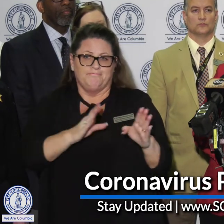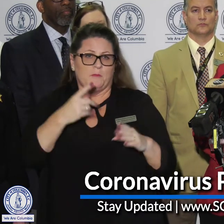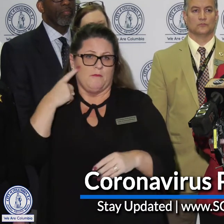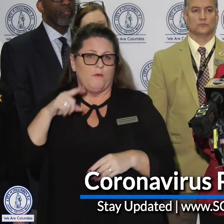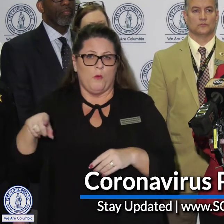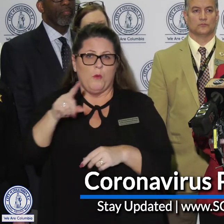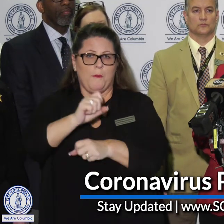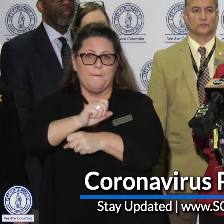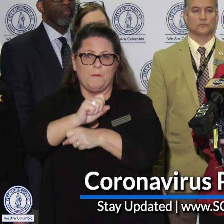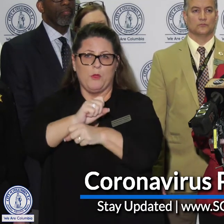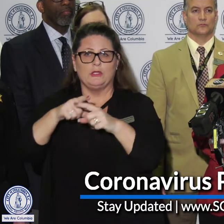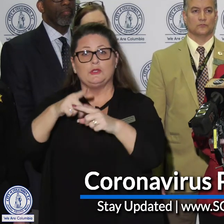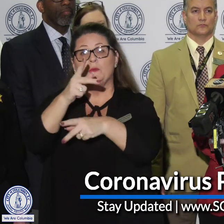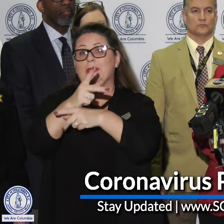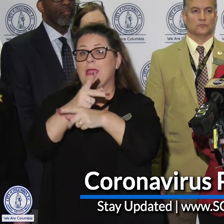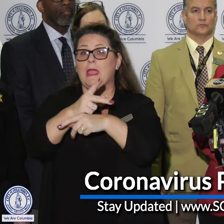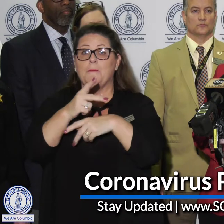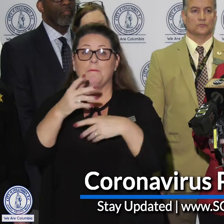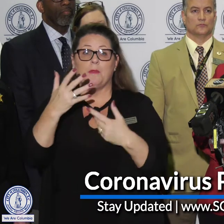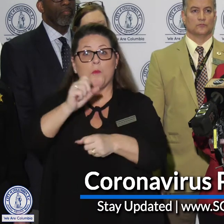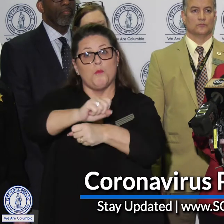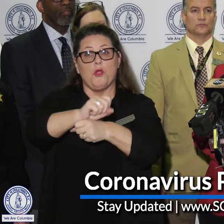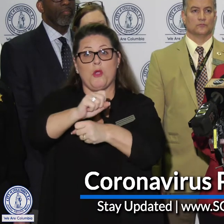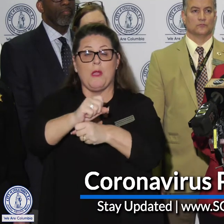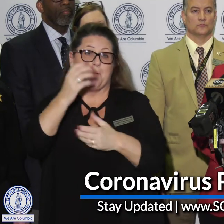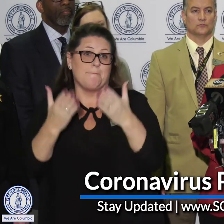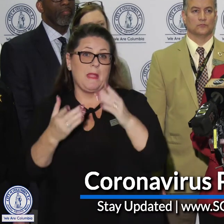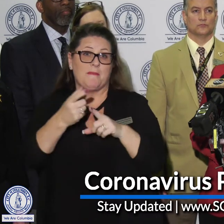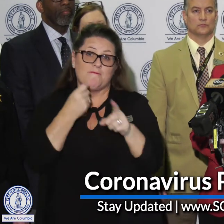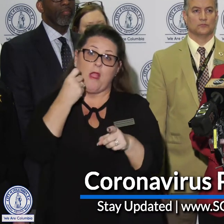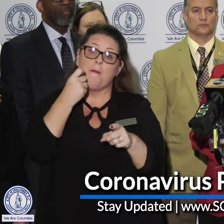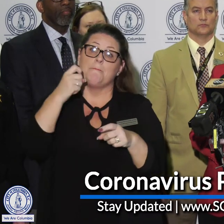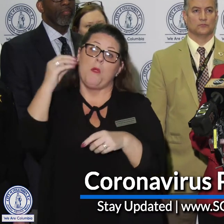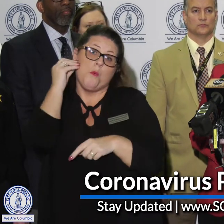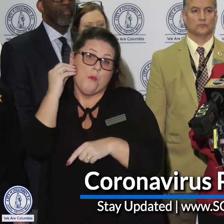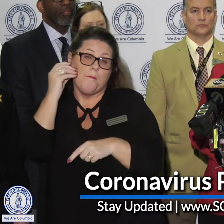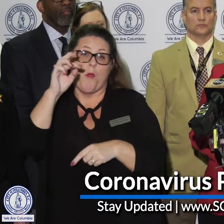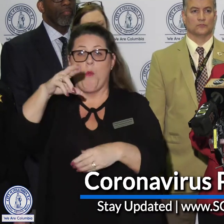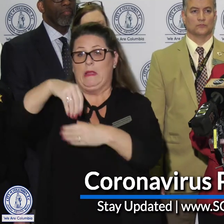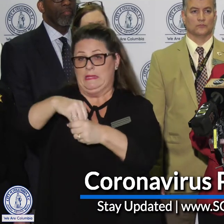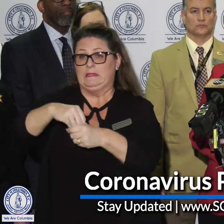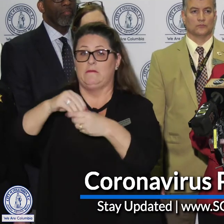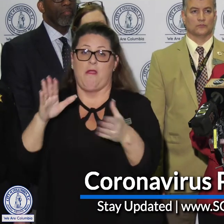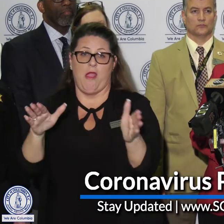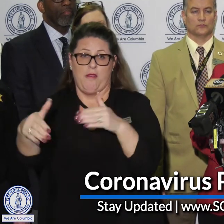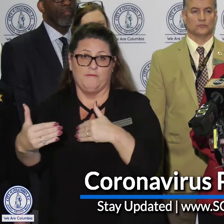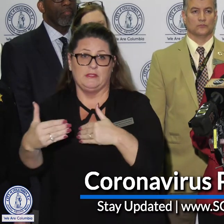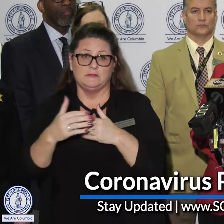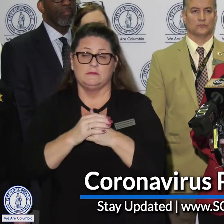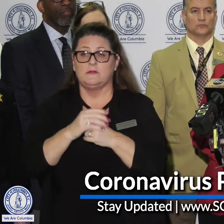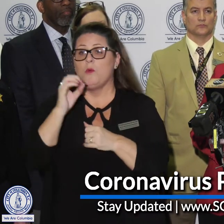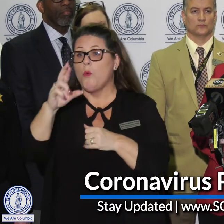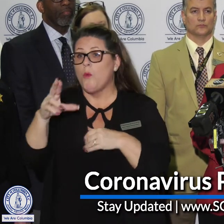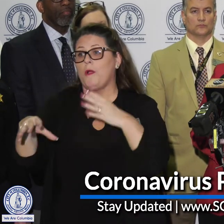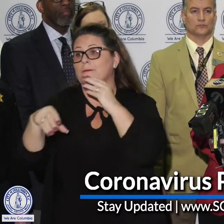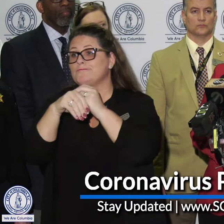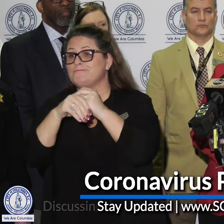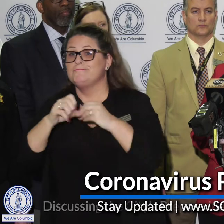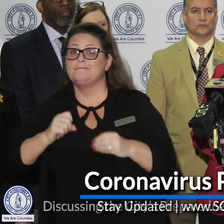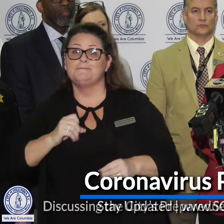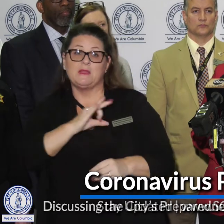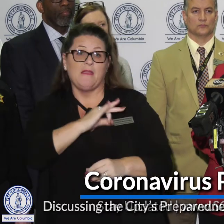able to work from home if that becomes necessary, as well as essential staffing, making